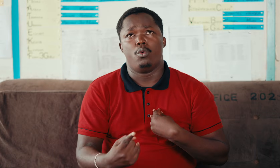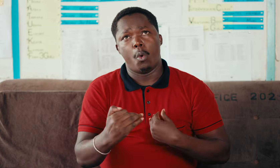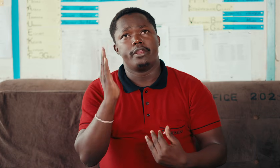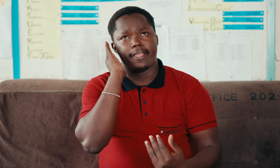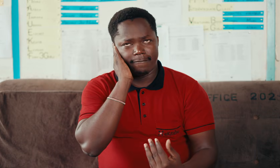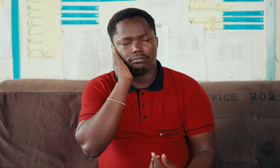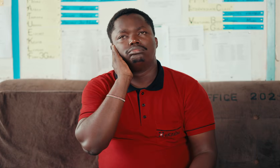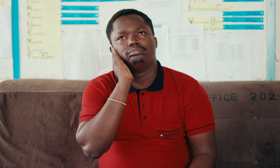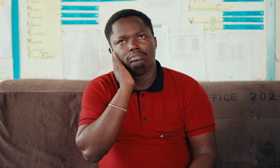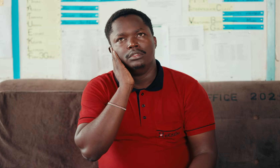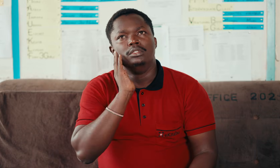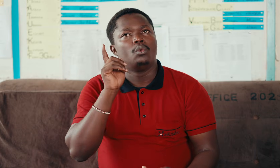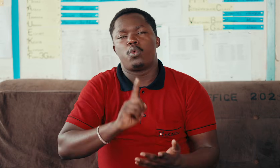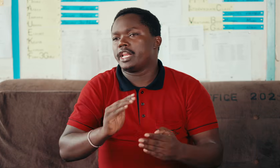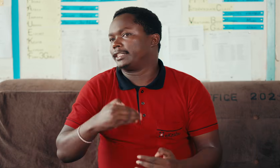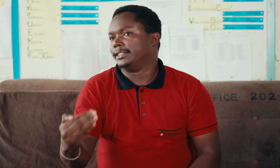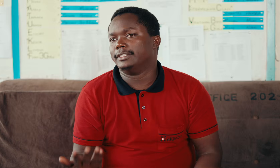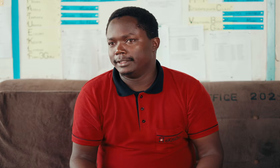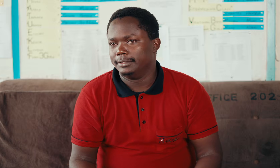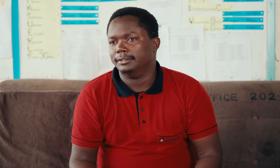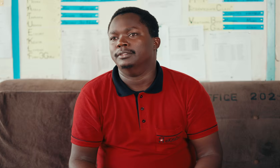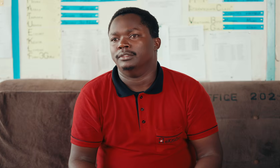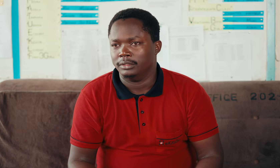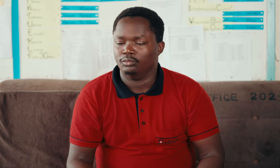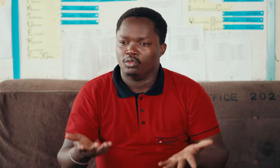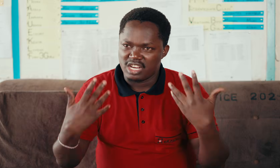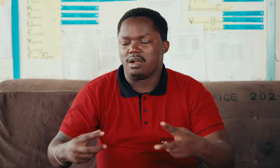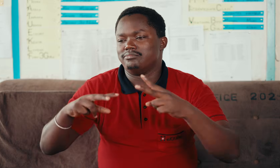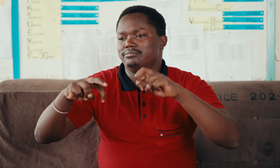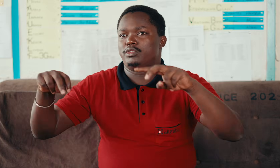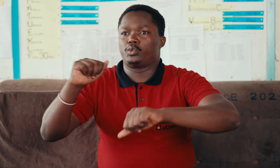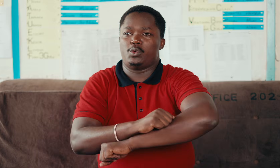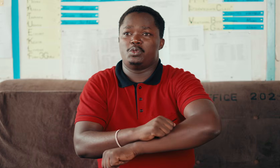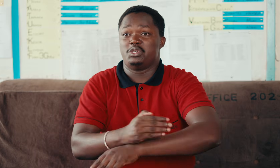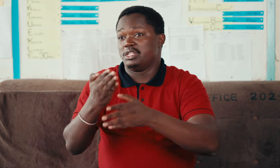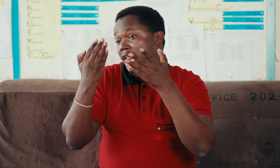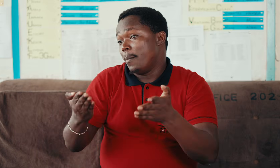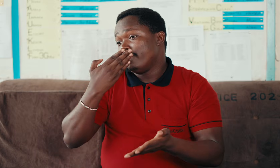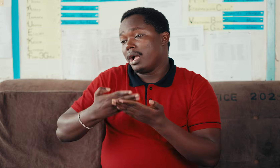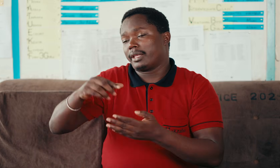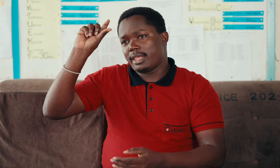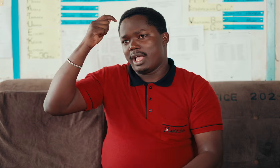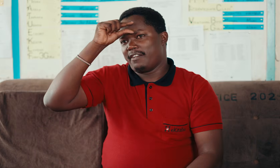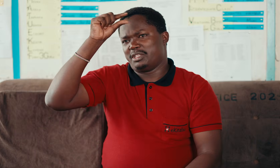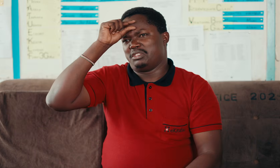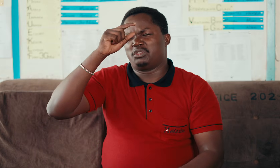need to accept before the society does. So when you find your child is deaf, then you can know what next. Maybe you can look for a school. Now with the